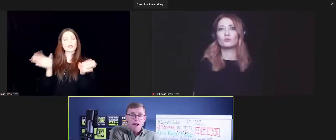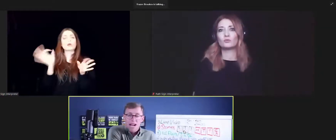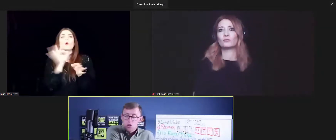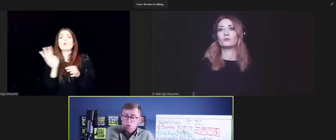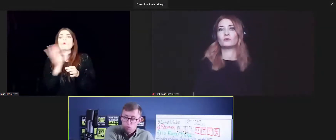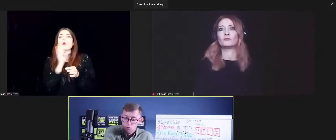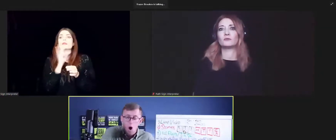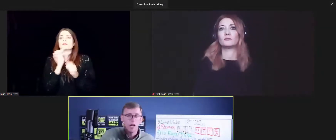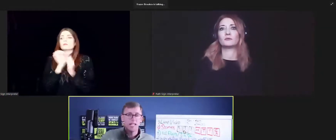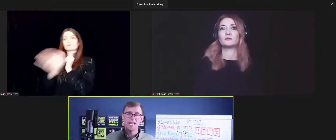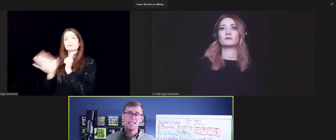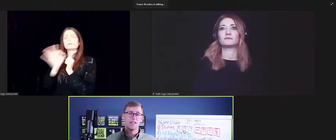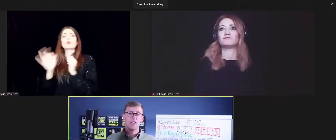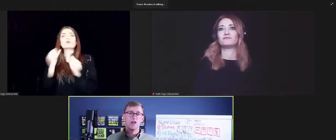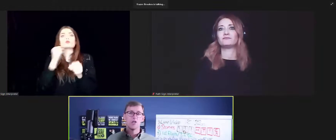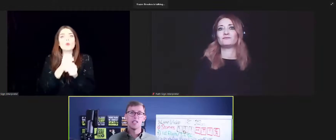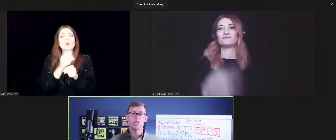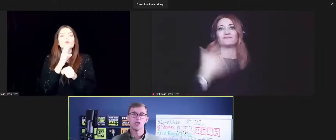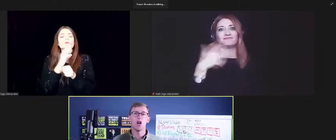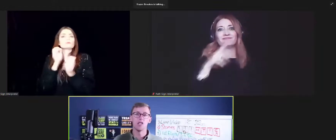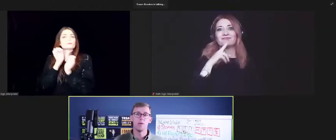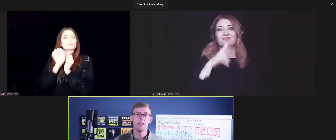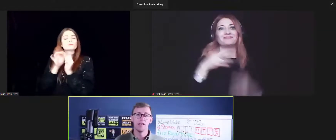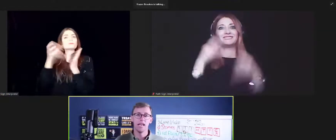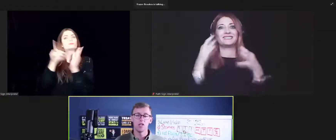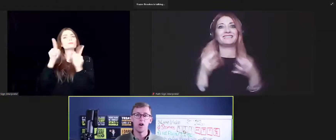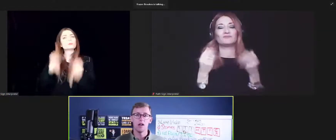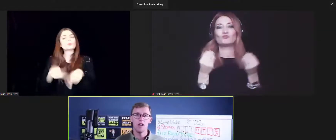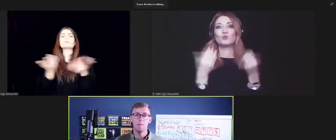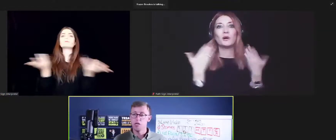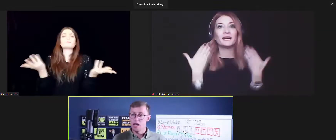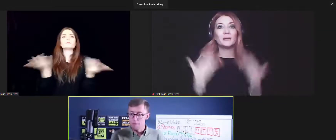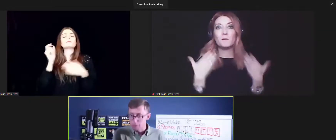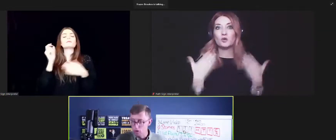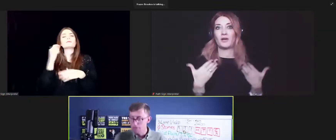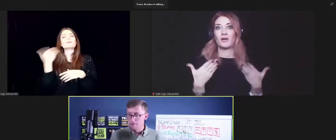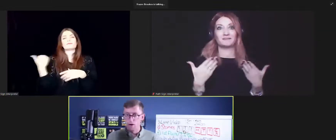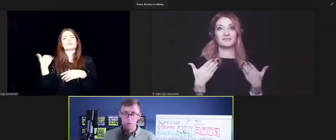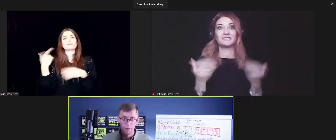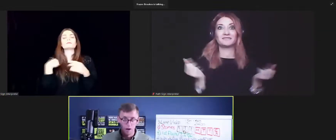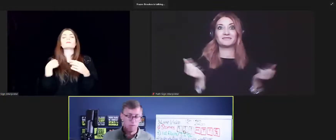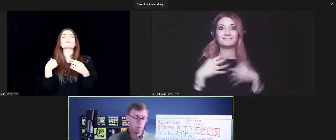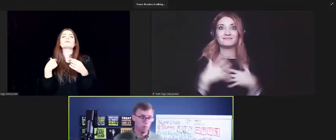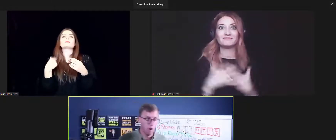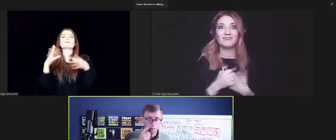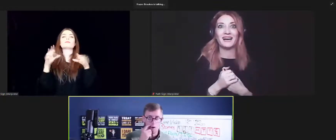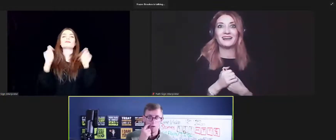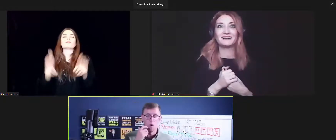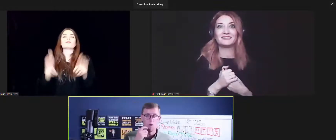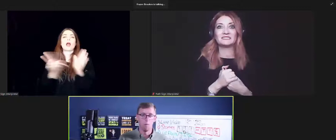growth has rocketed since I started doing TikTok, because now people are coming and following me on